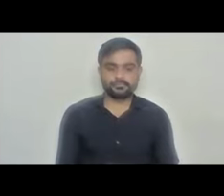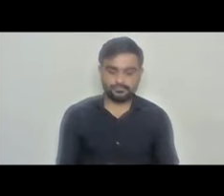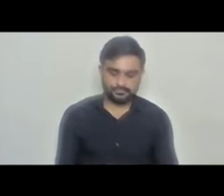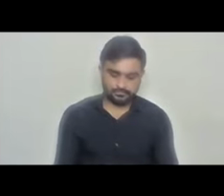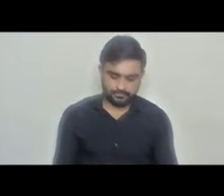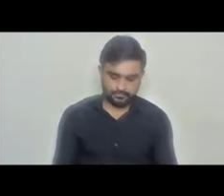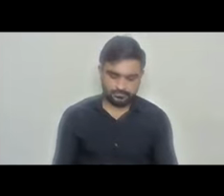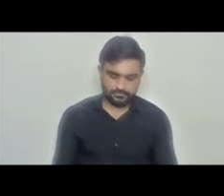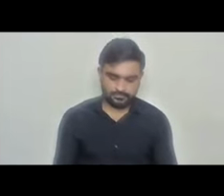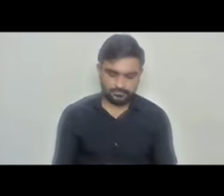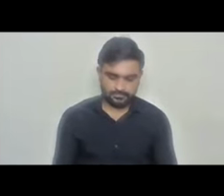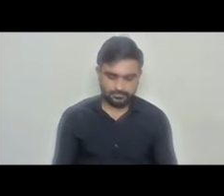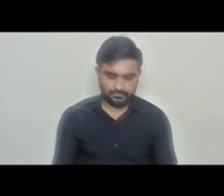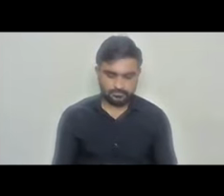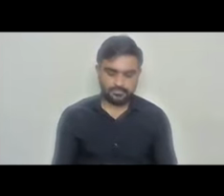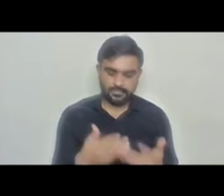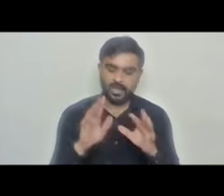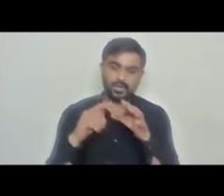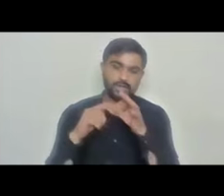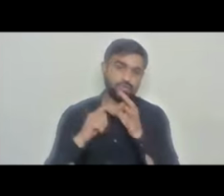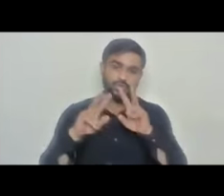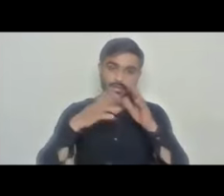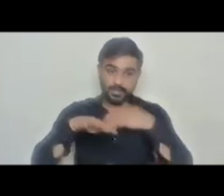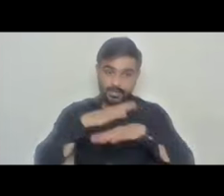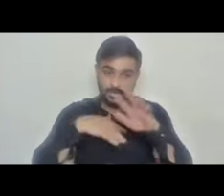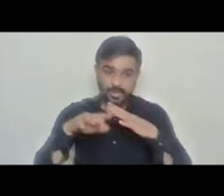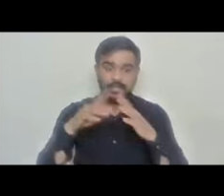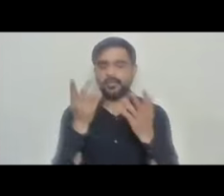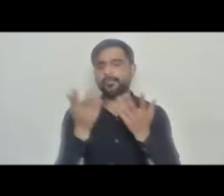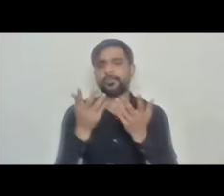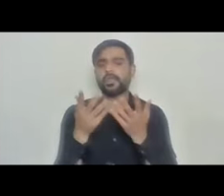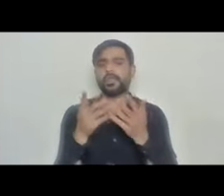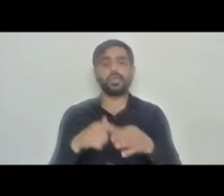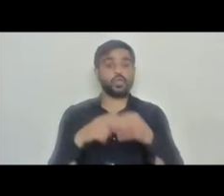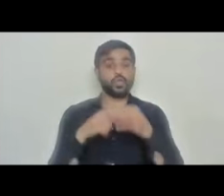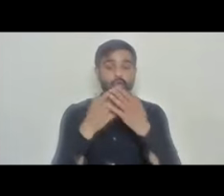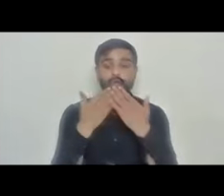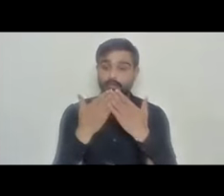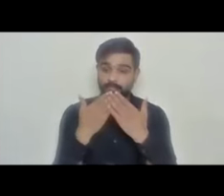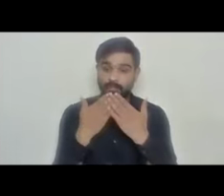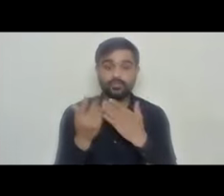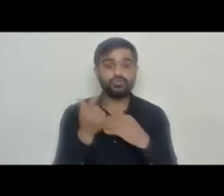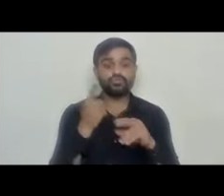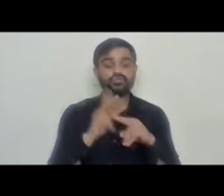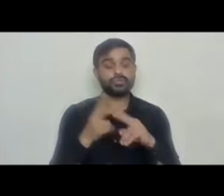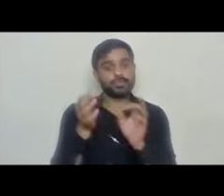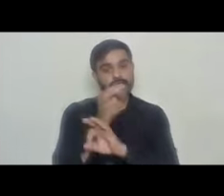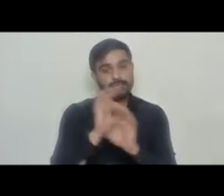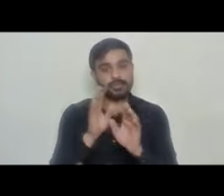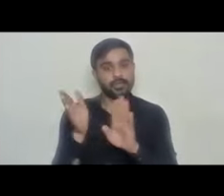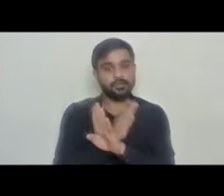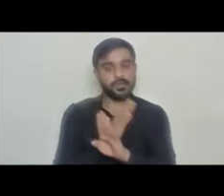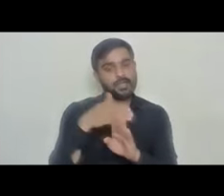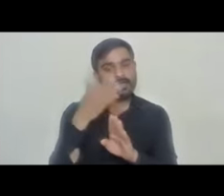So any questions regarding analysis? Analysis plan in quantitative studies, you usually set it